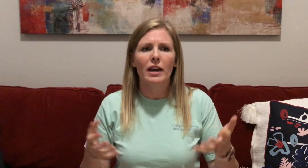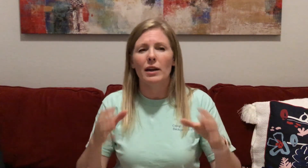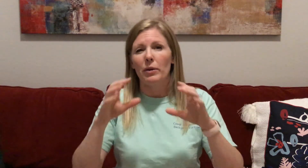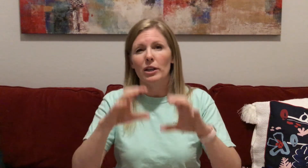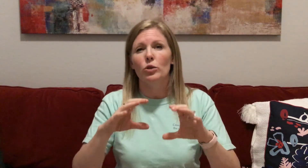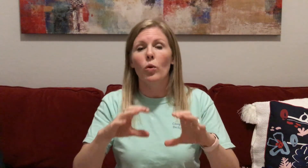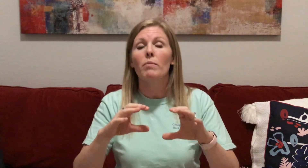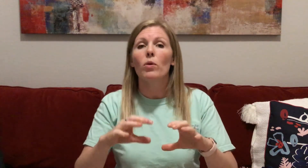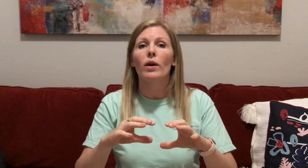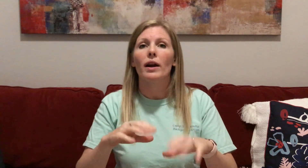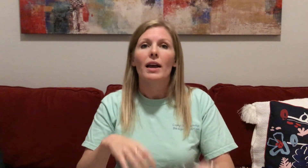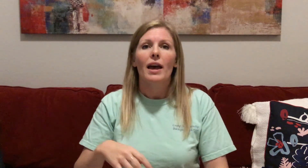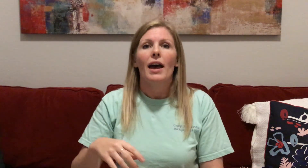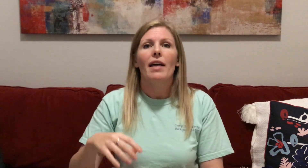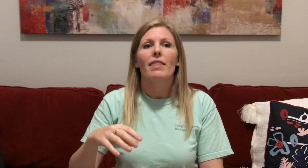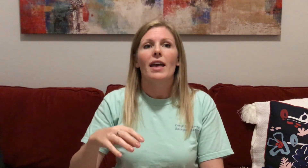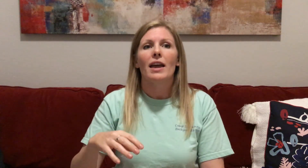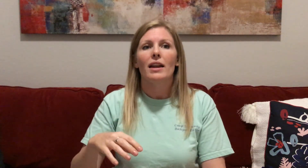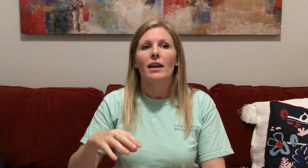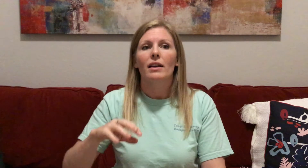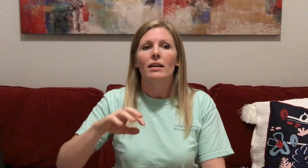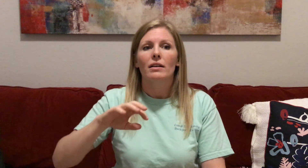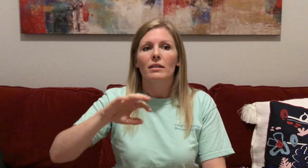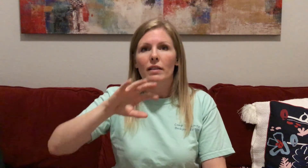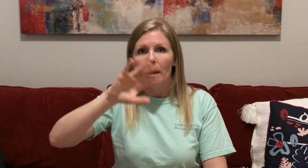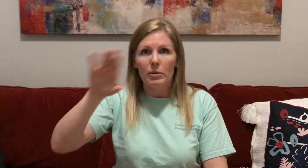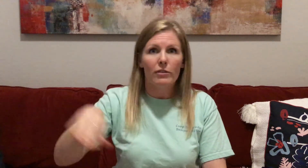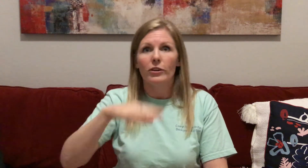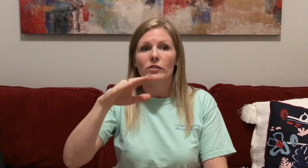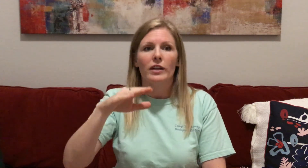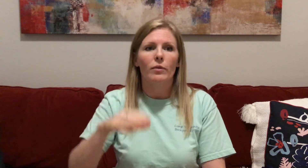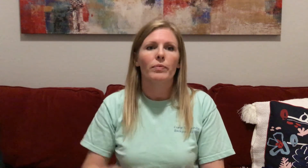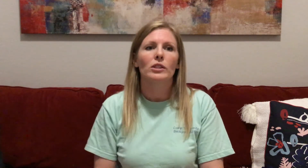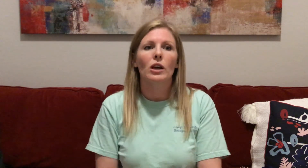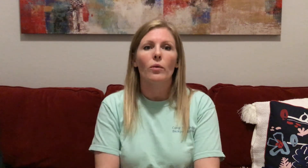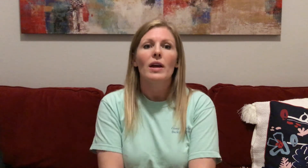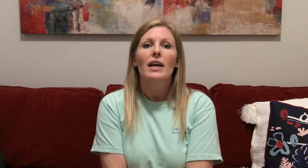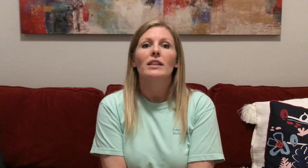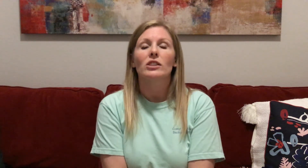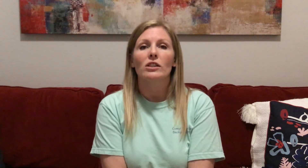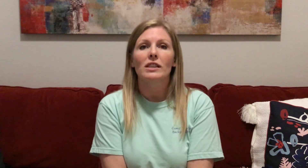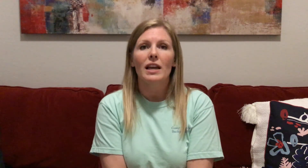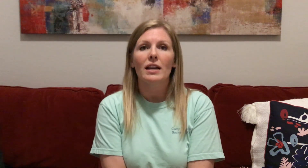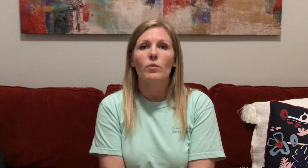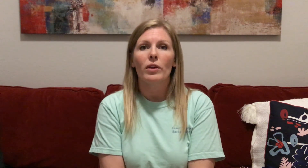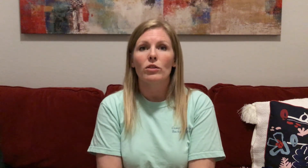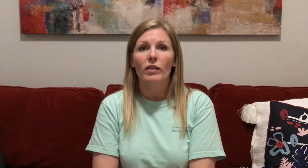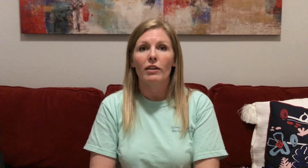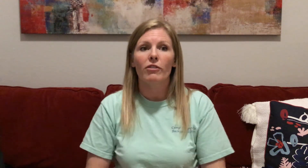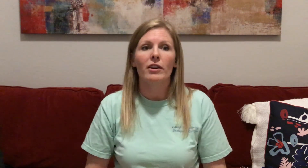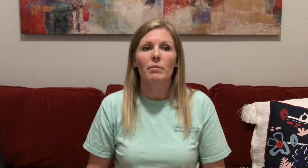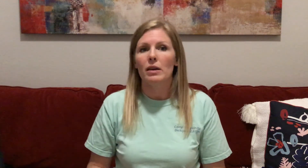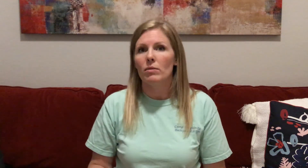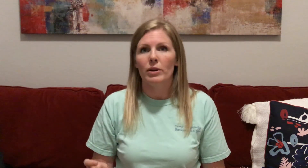Now we're going to do one more, and then that'll be the first video. So it starts again with You've Got a Friend in Me. We know